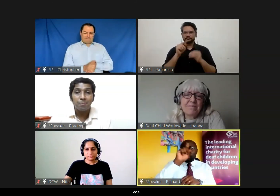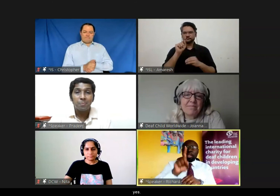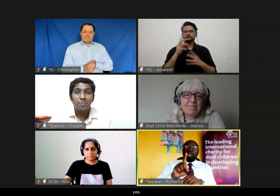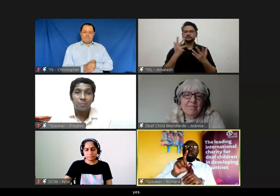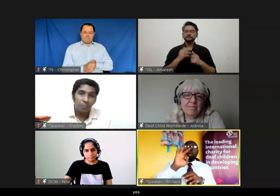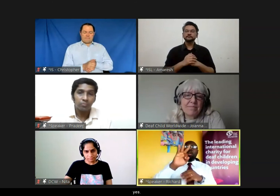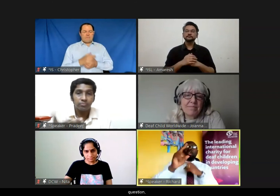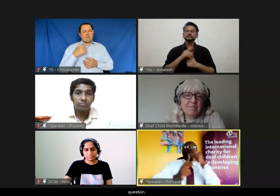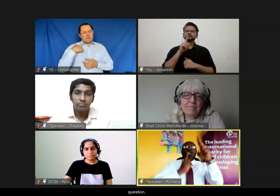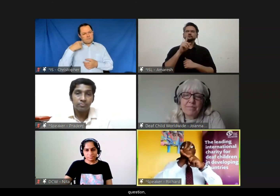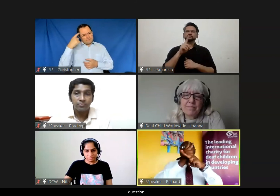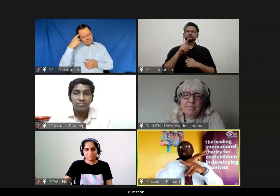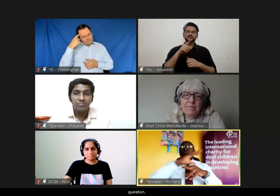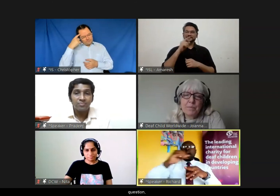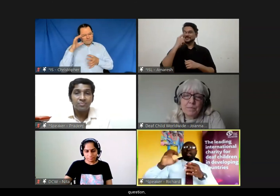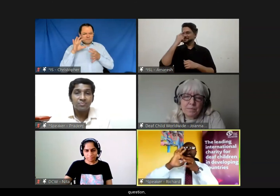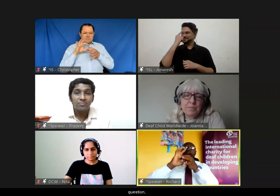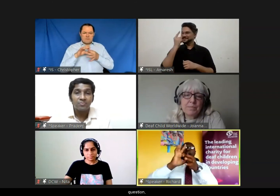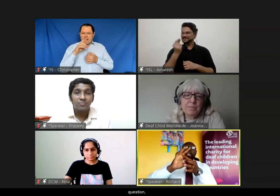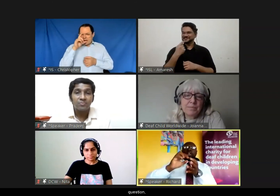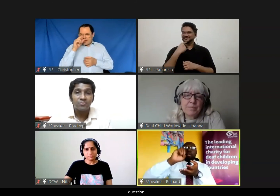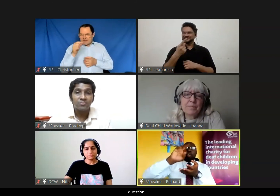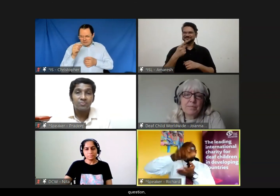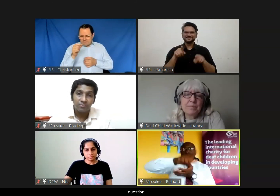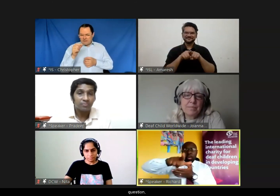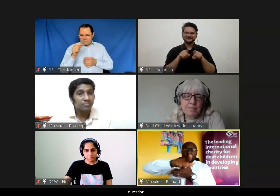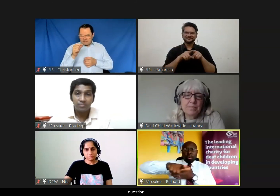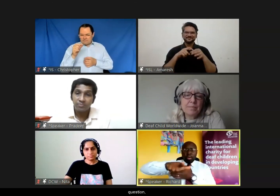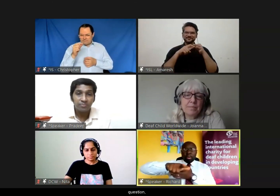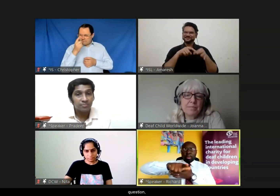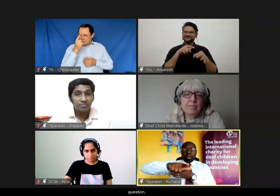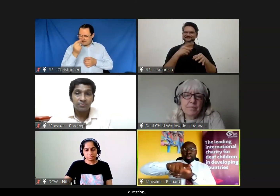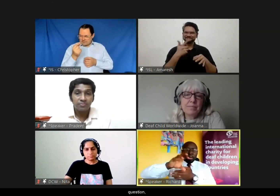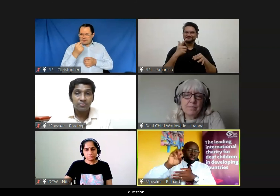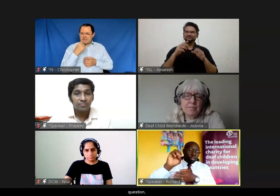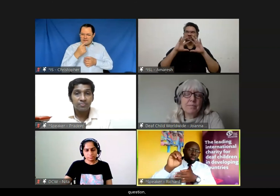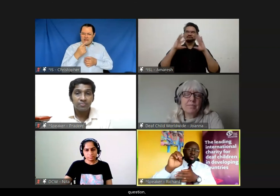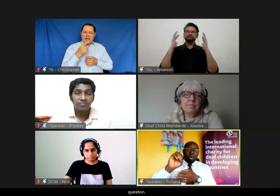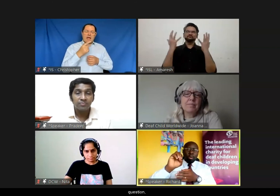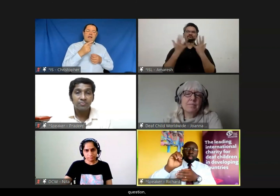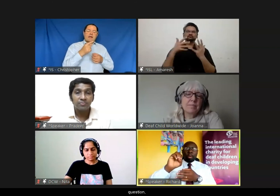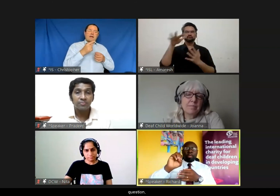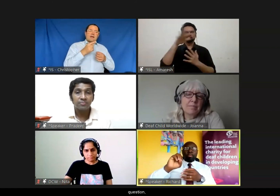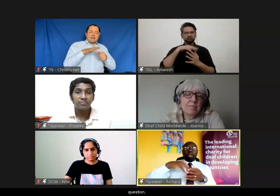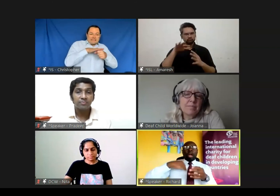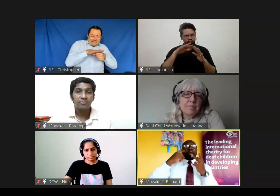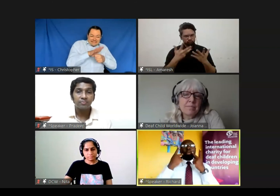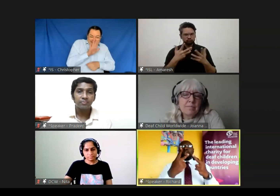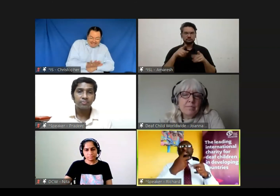I want to add on Nita's question on the universal and cultural or local. So